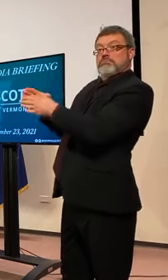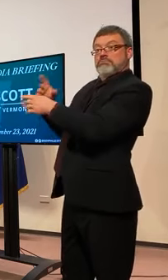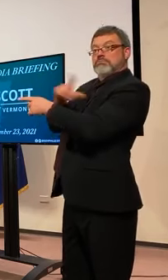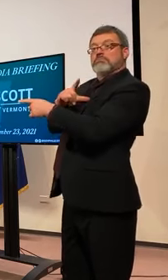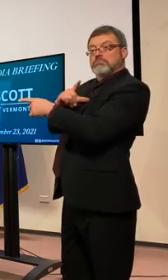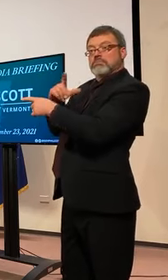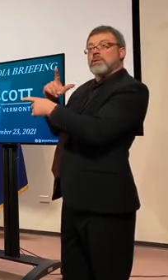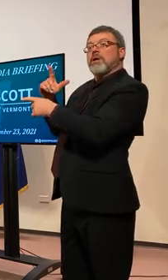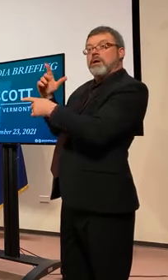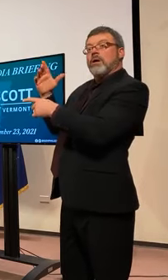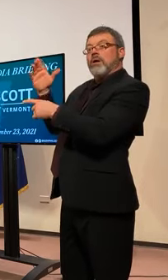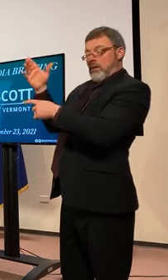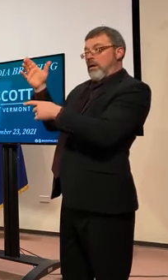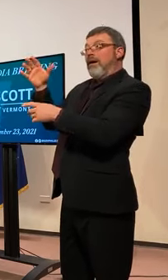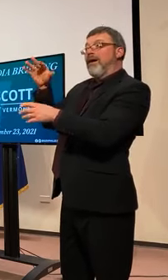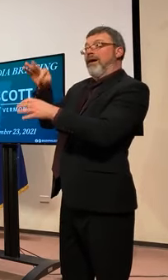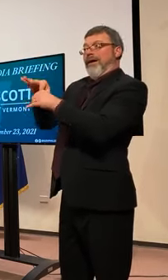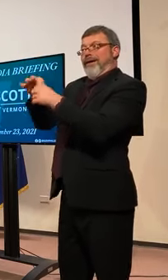changed his vote.